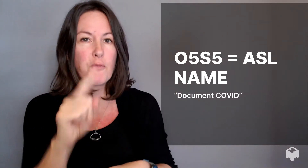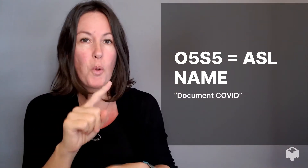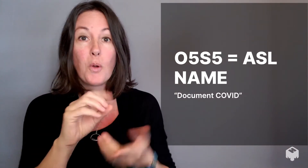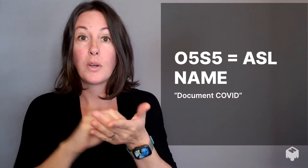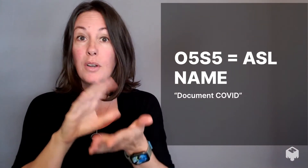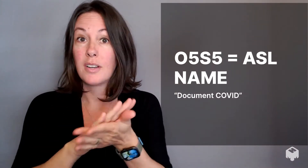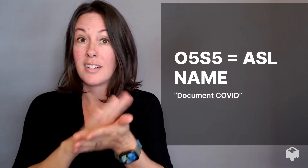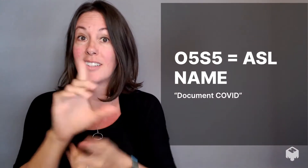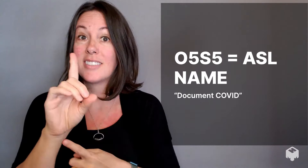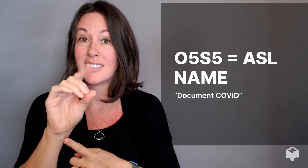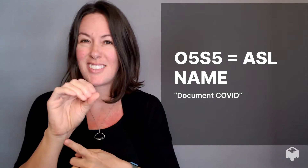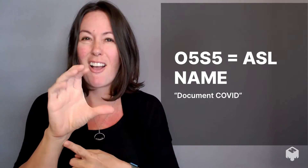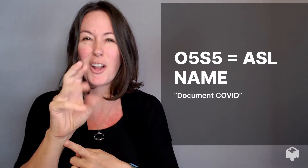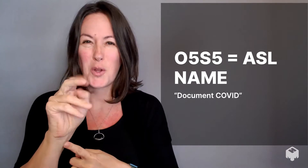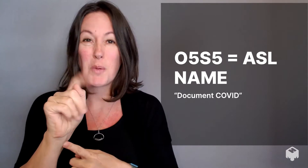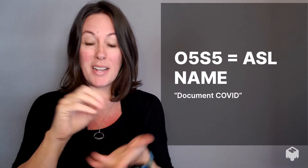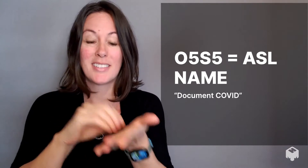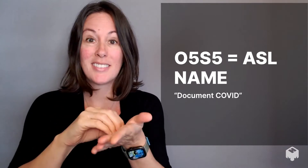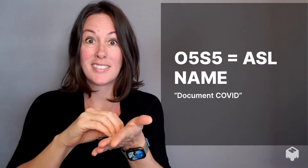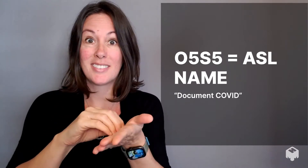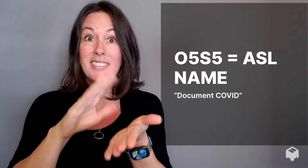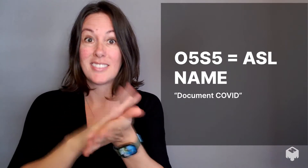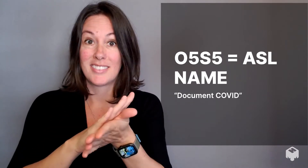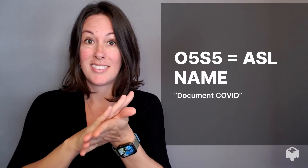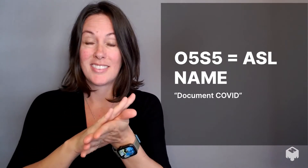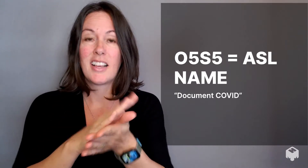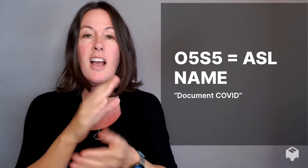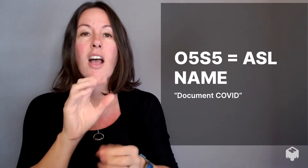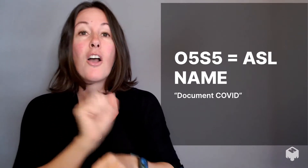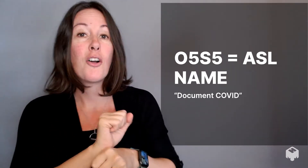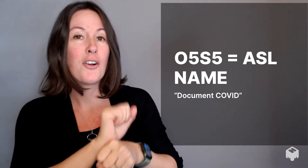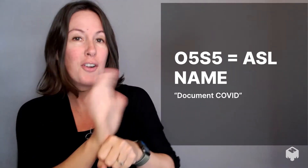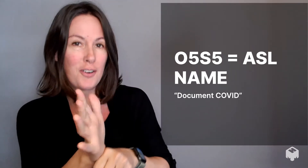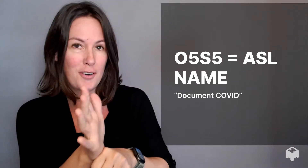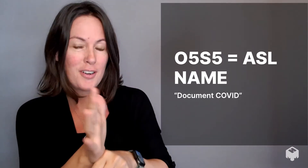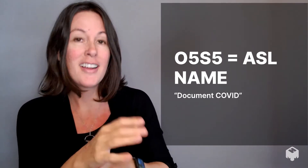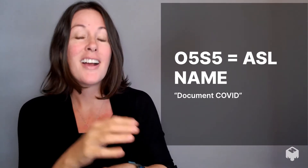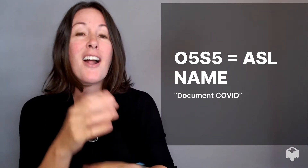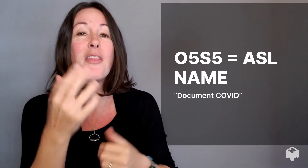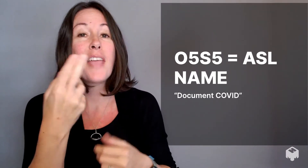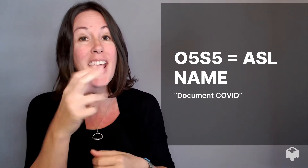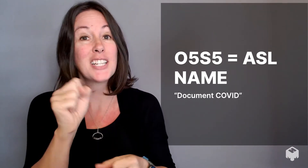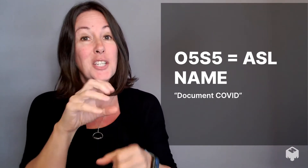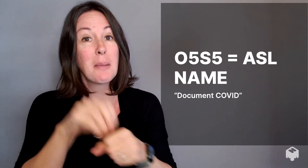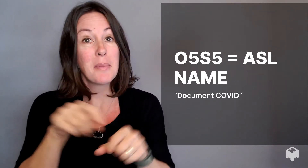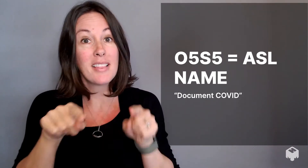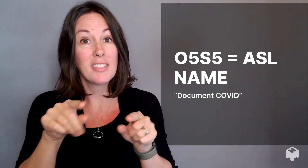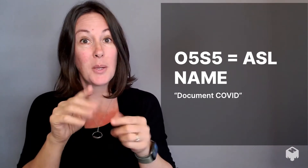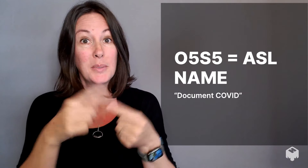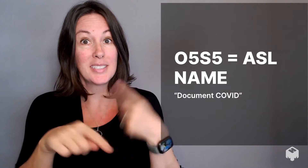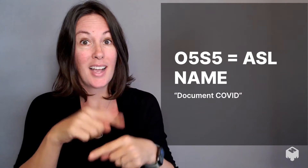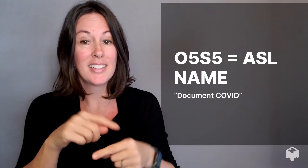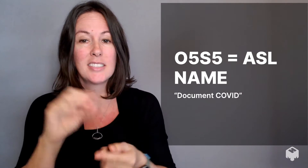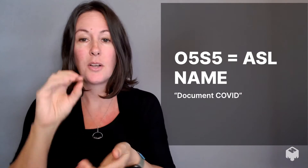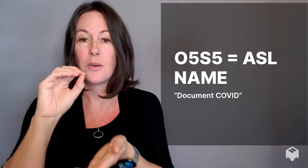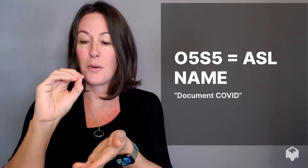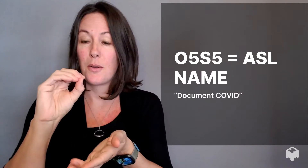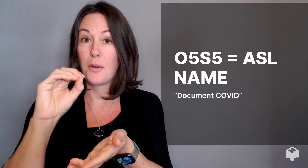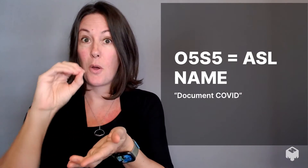for document COVID. Document, and then COVID. The hand shapes in those two signs